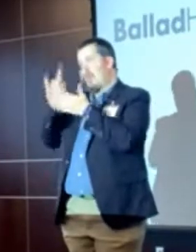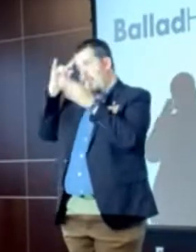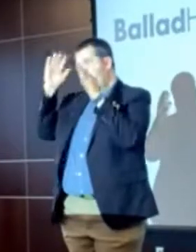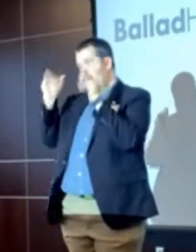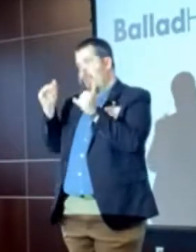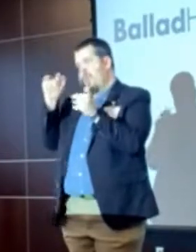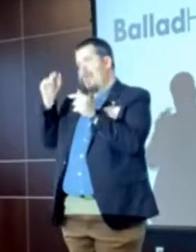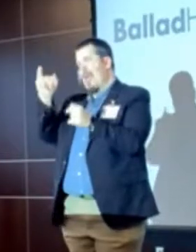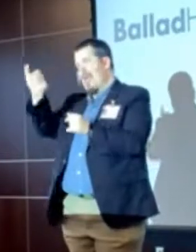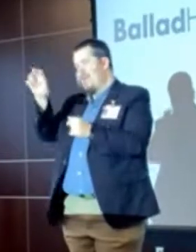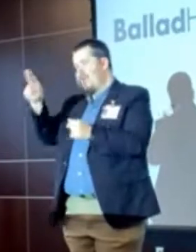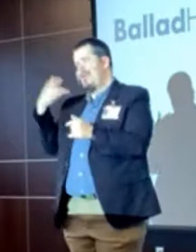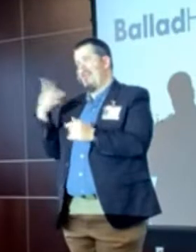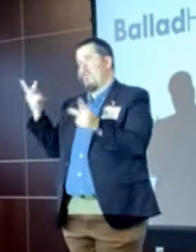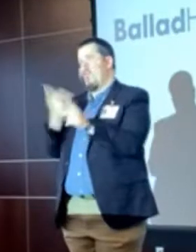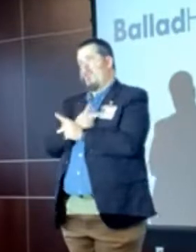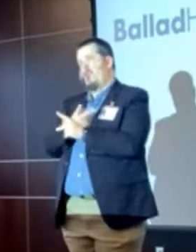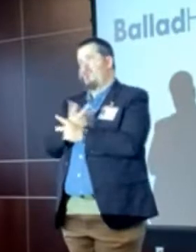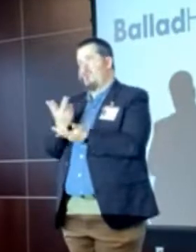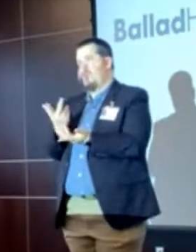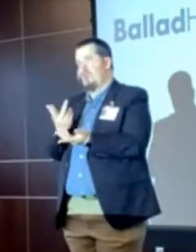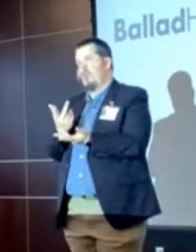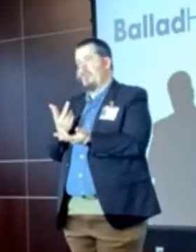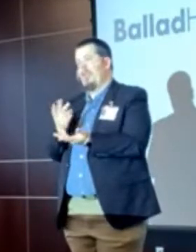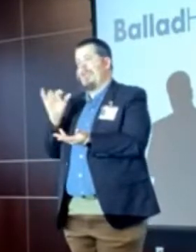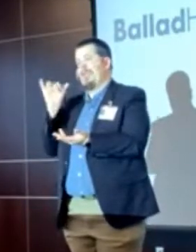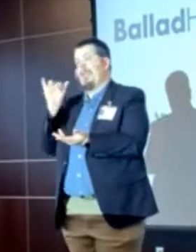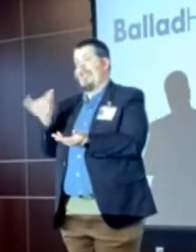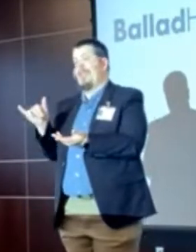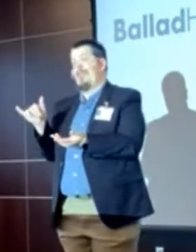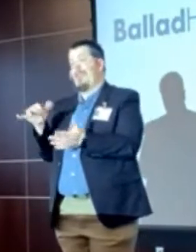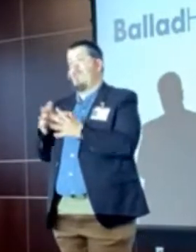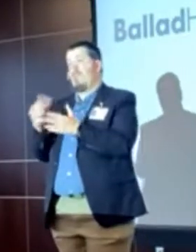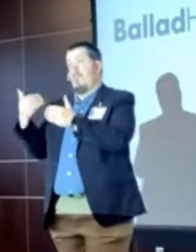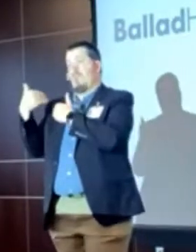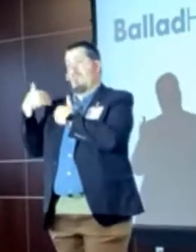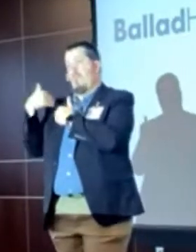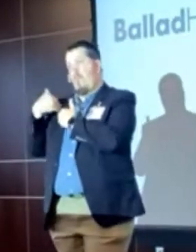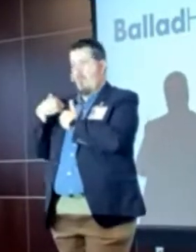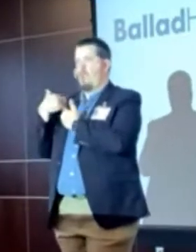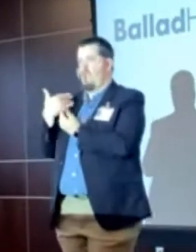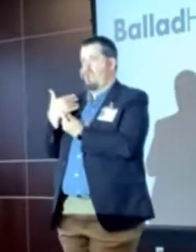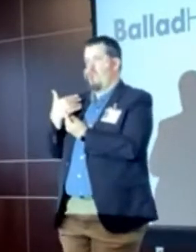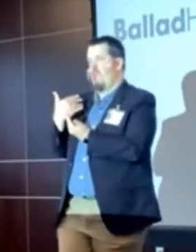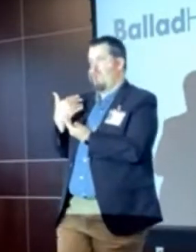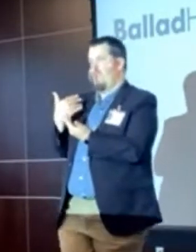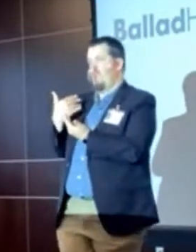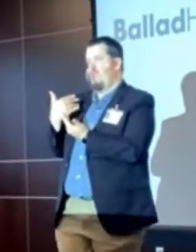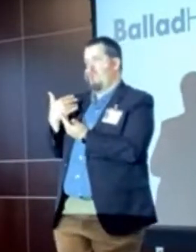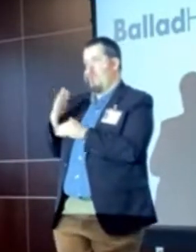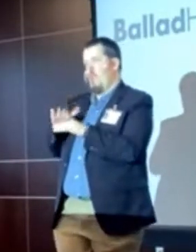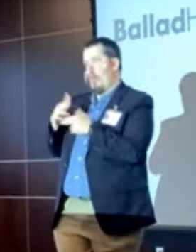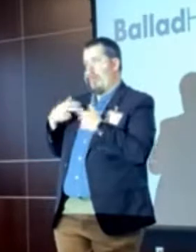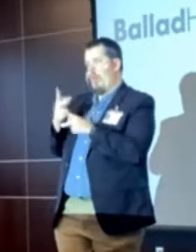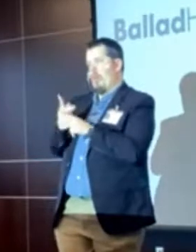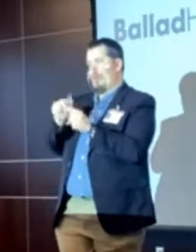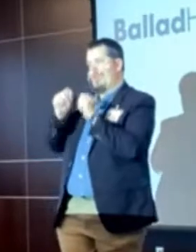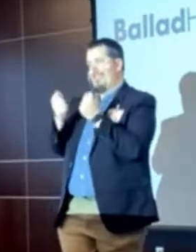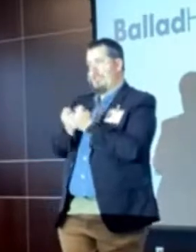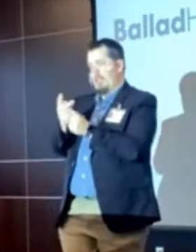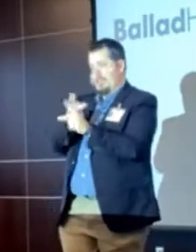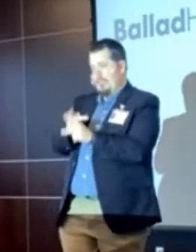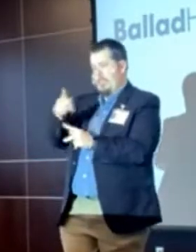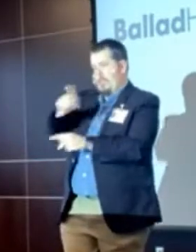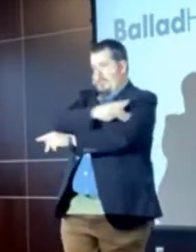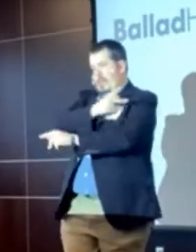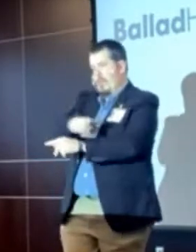expected. We would expect that. It is a tremendous burden on the healthcare teams that are taking care of